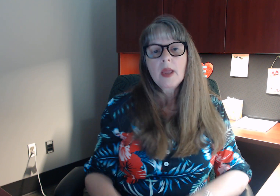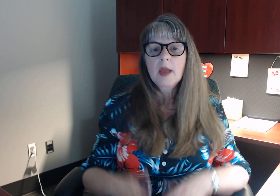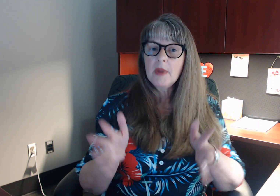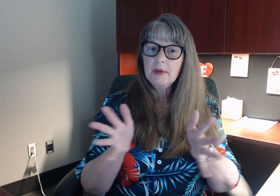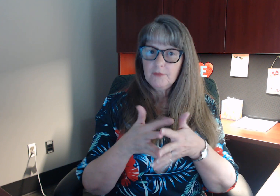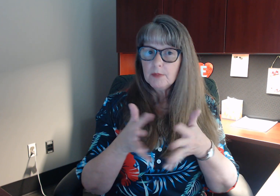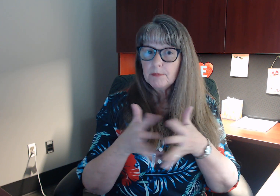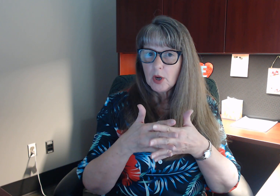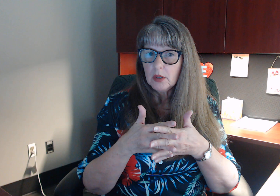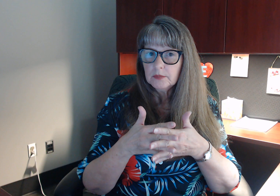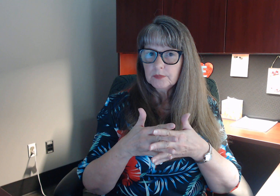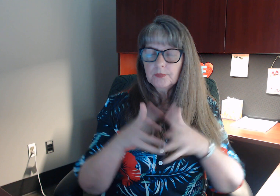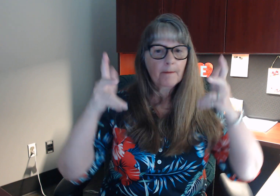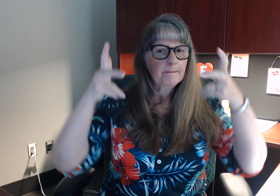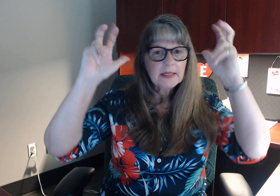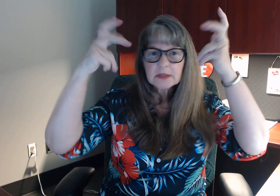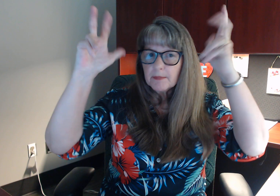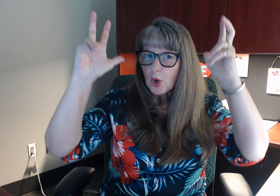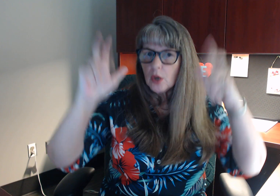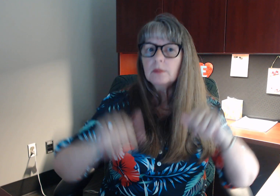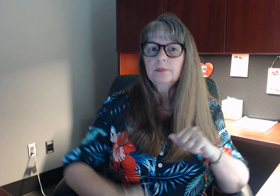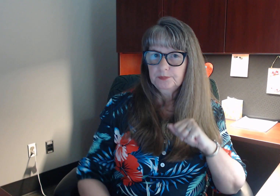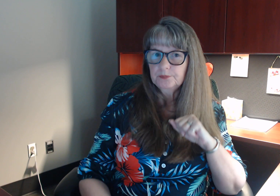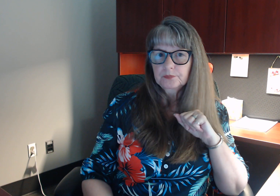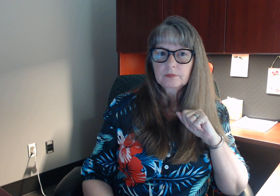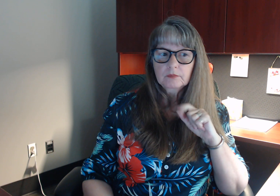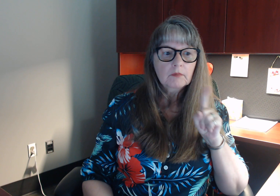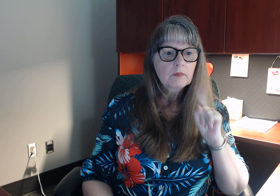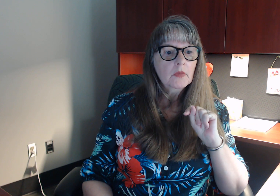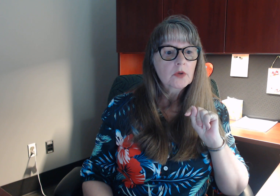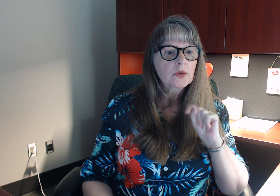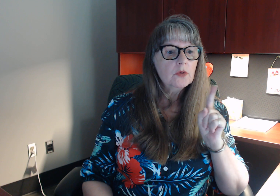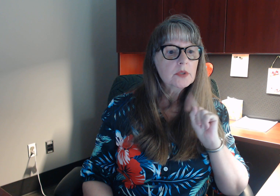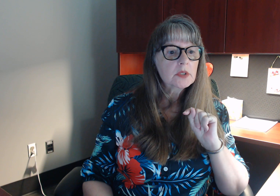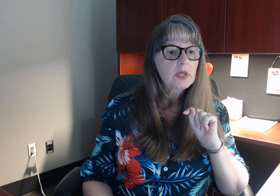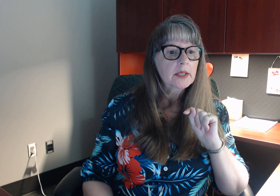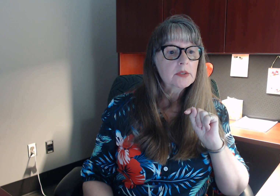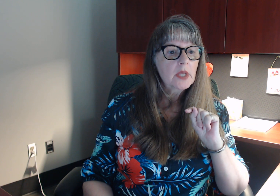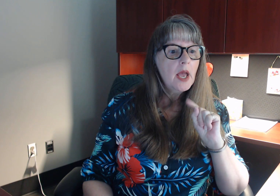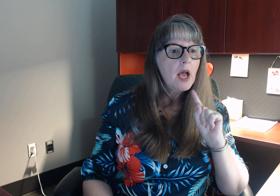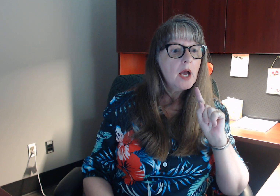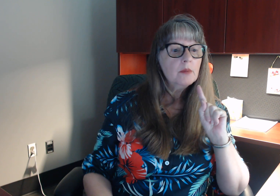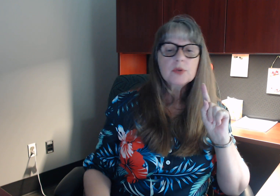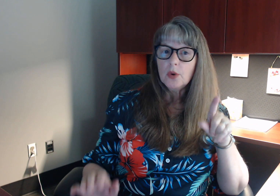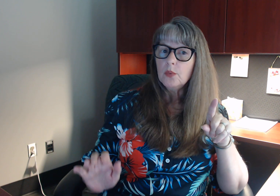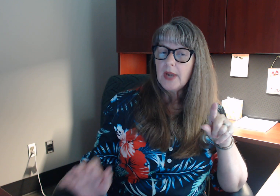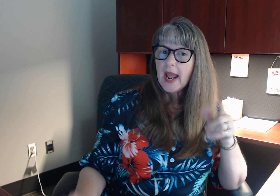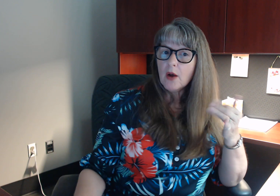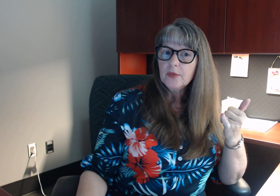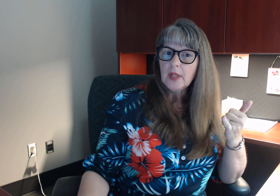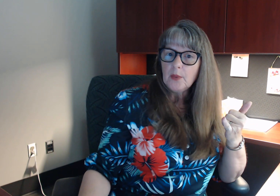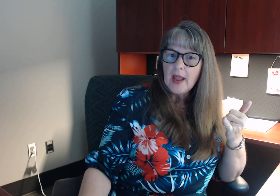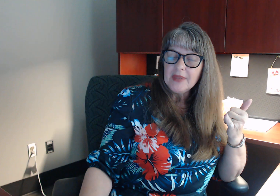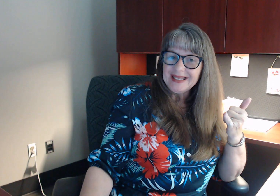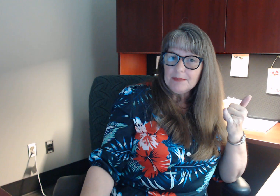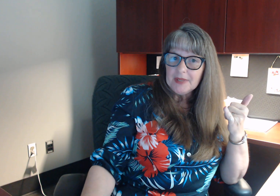Maybe football, basketball. So those are the signs. So now, like we have the Olympics,